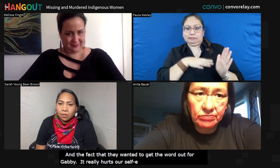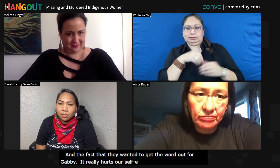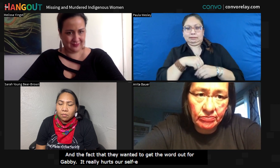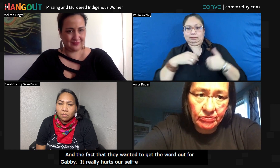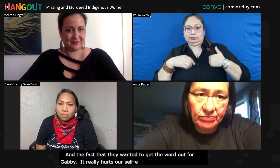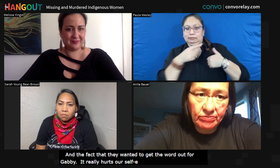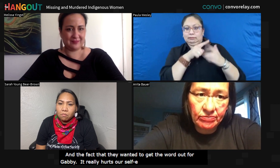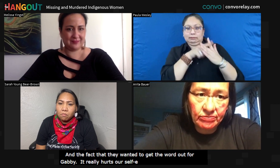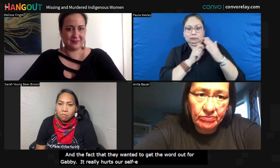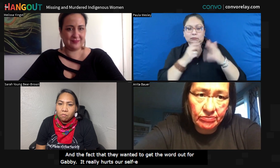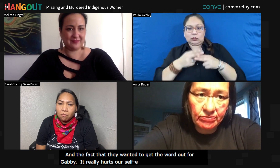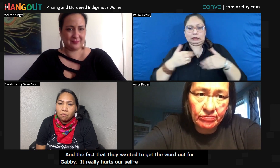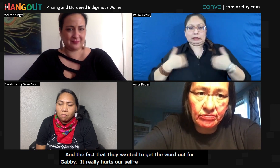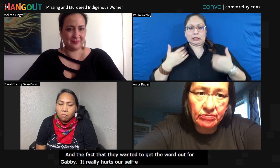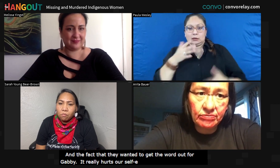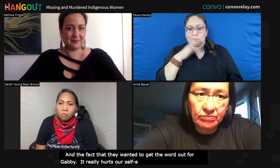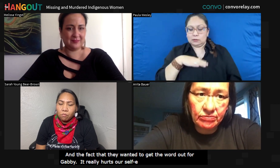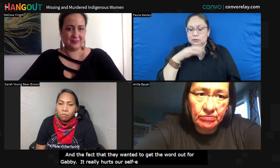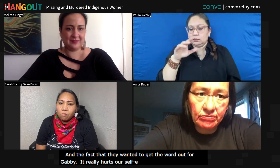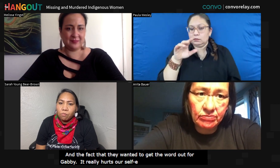any other woman in Canada,